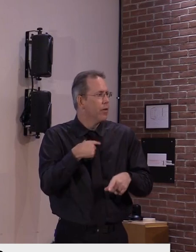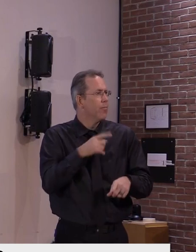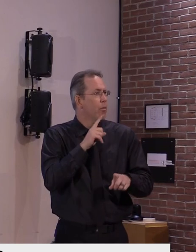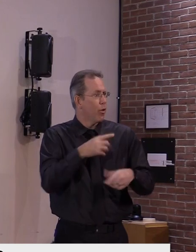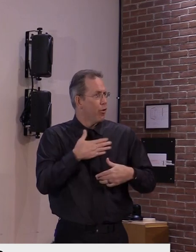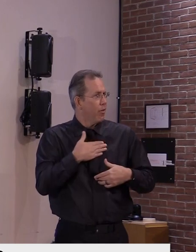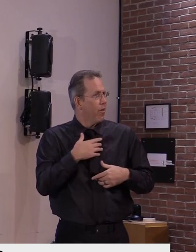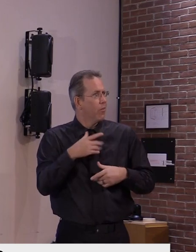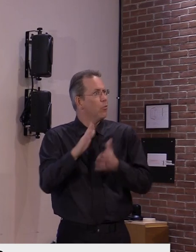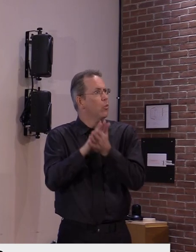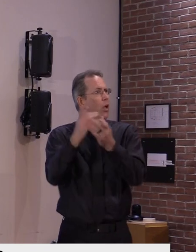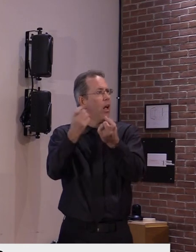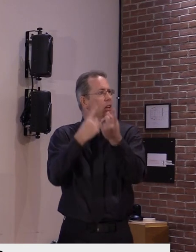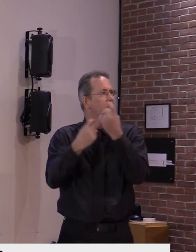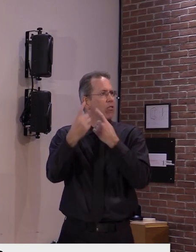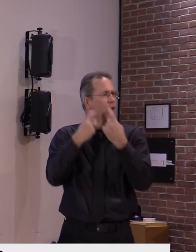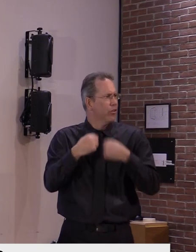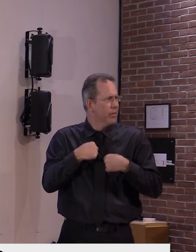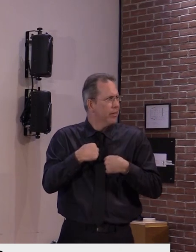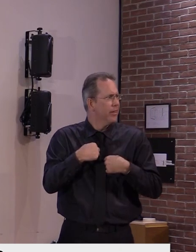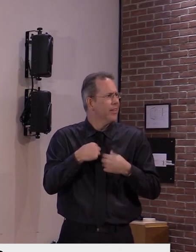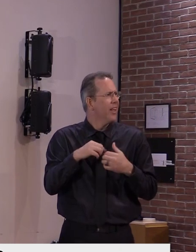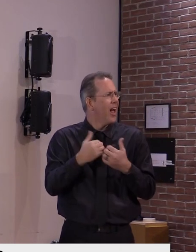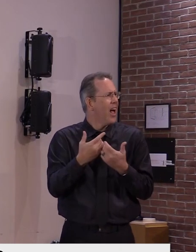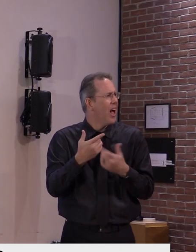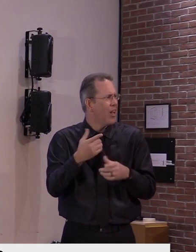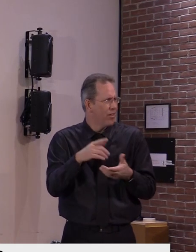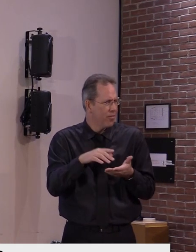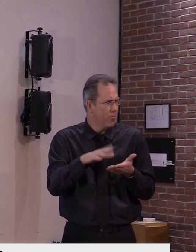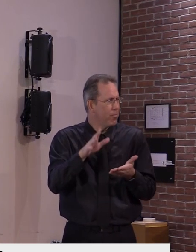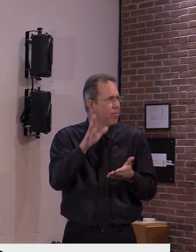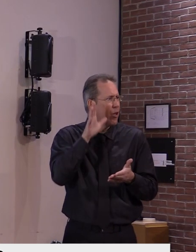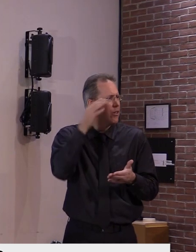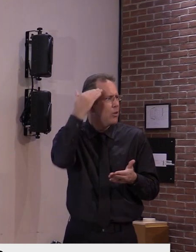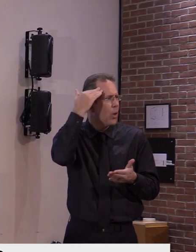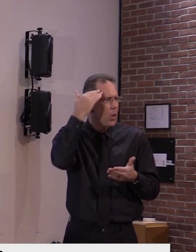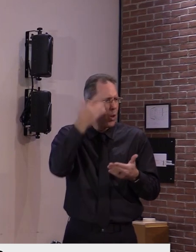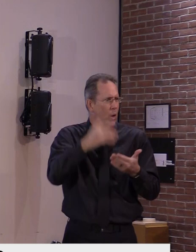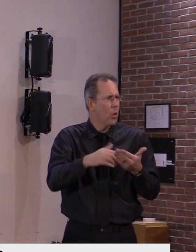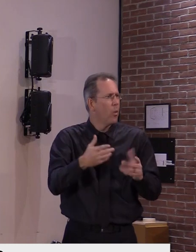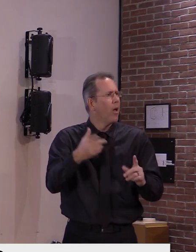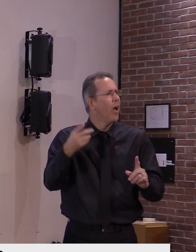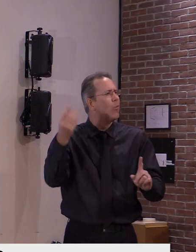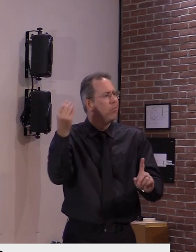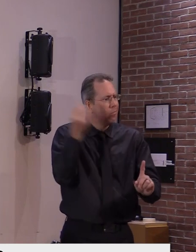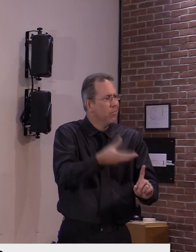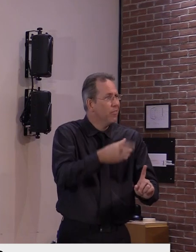will get the heads up that this is going to be part of the screening when their kids return to school next week.